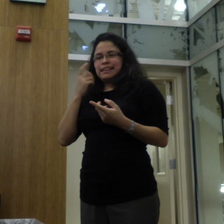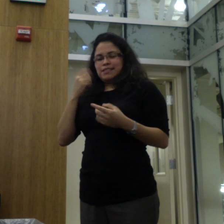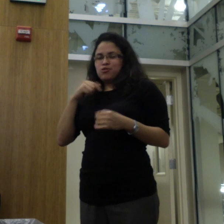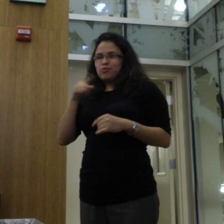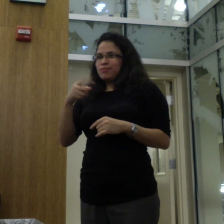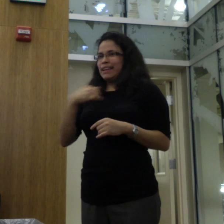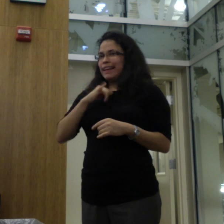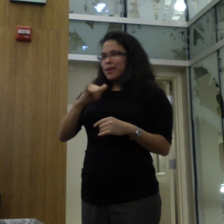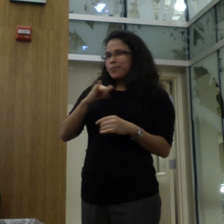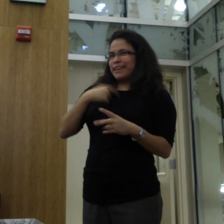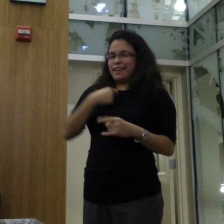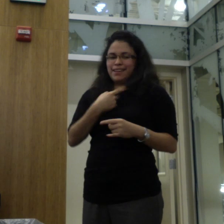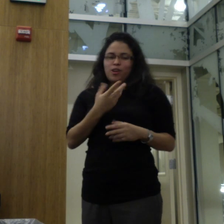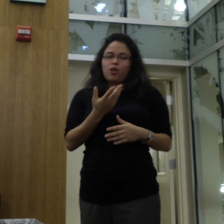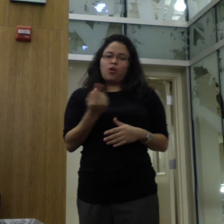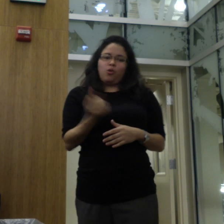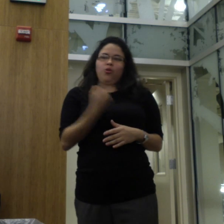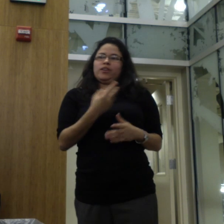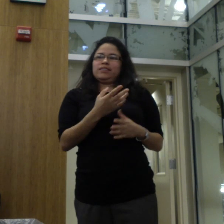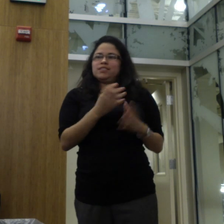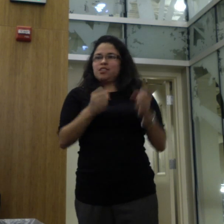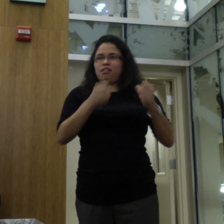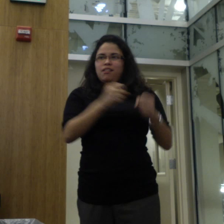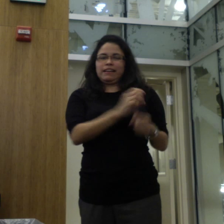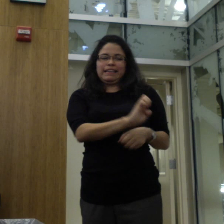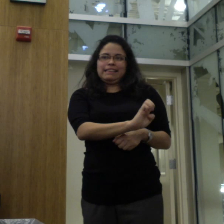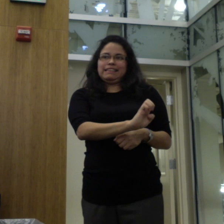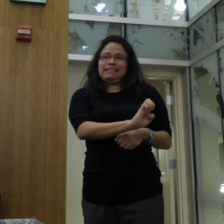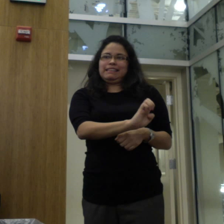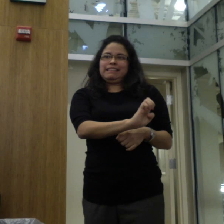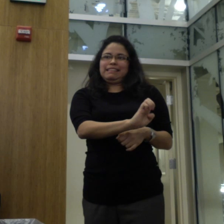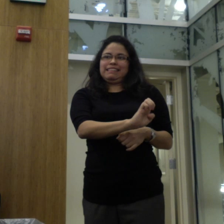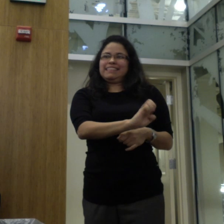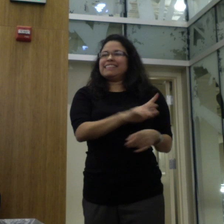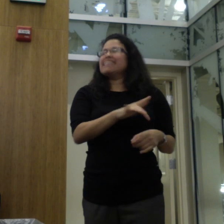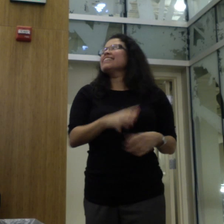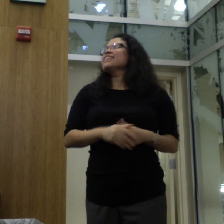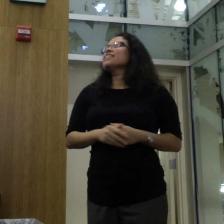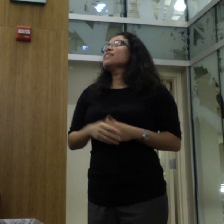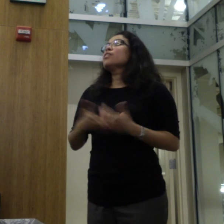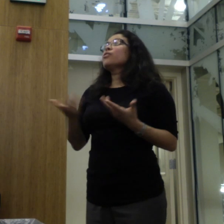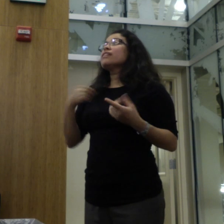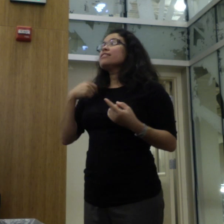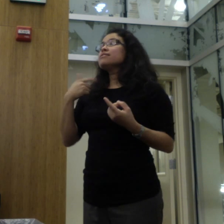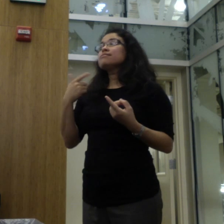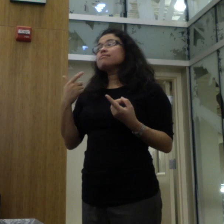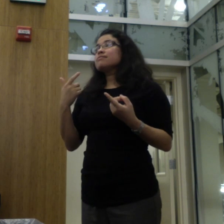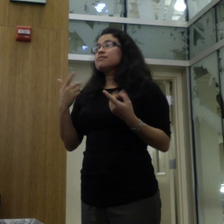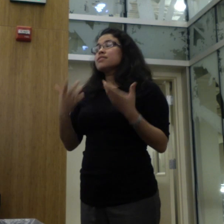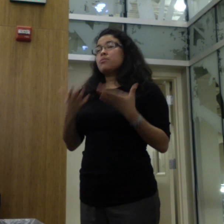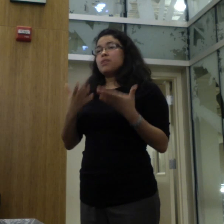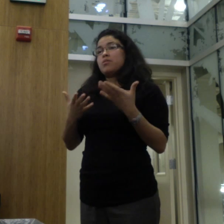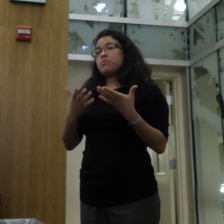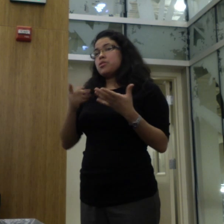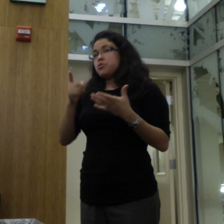limit and run on empty all the time. Yeah. What things may you have with